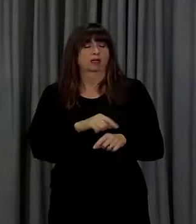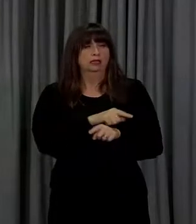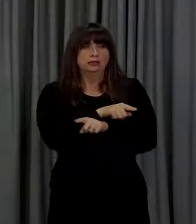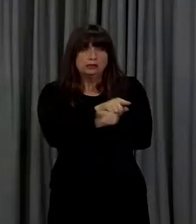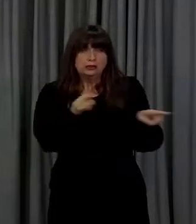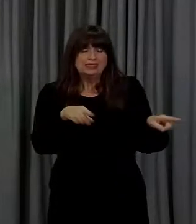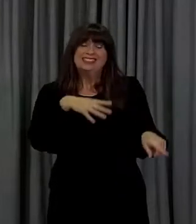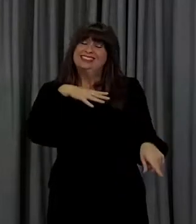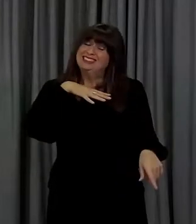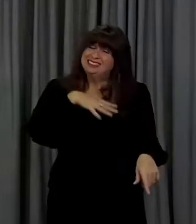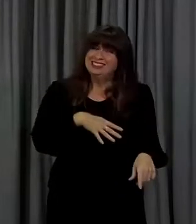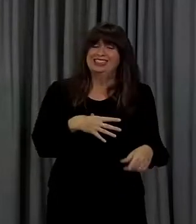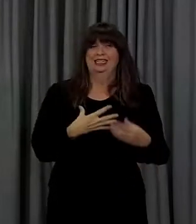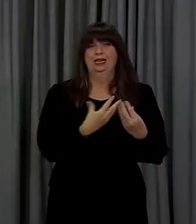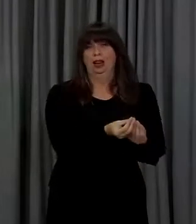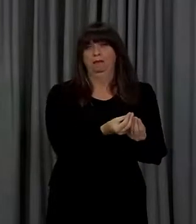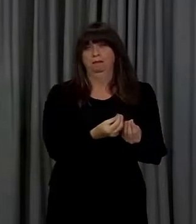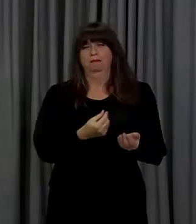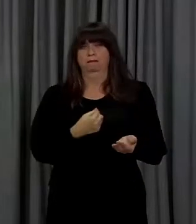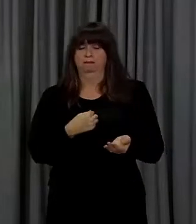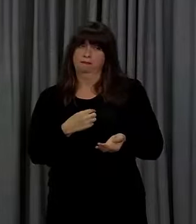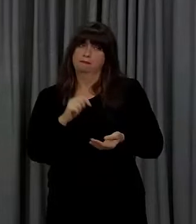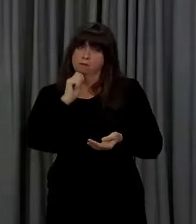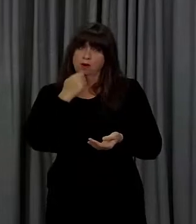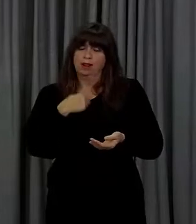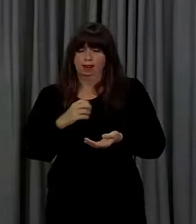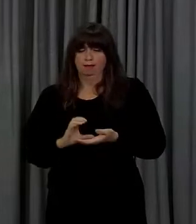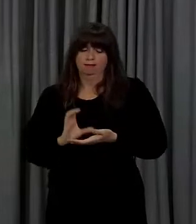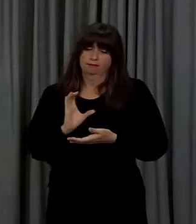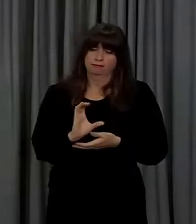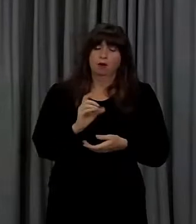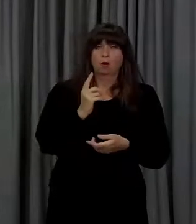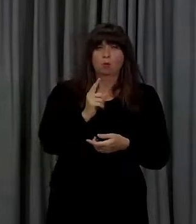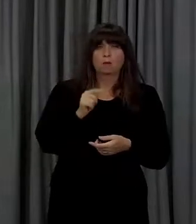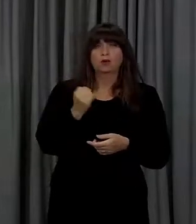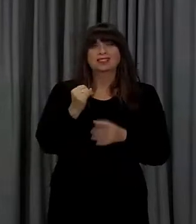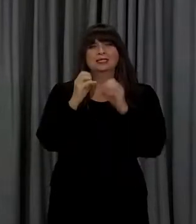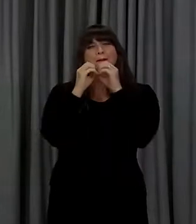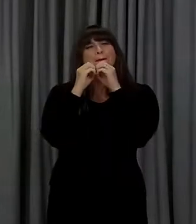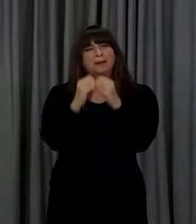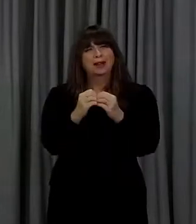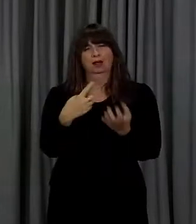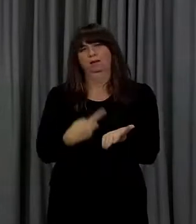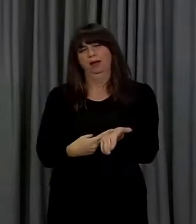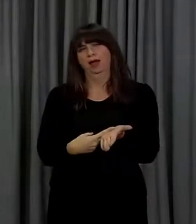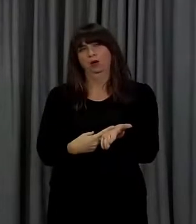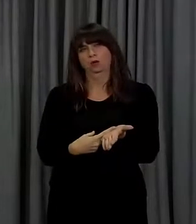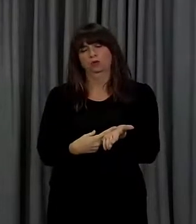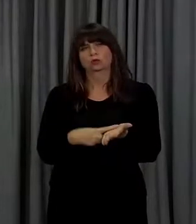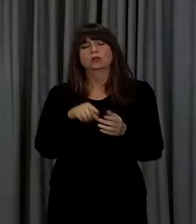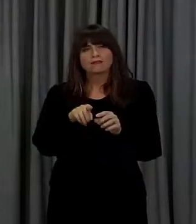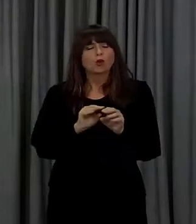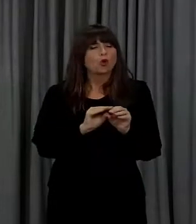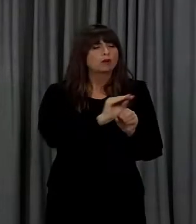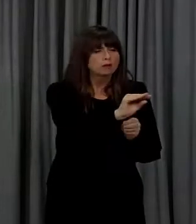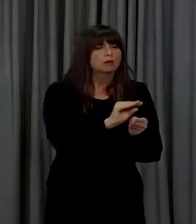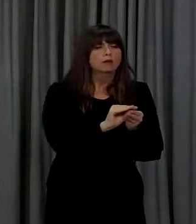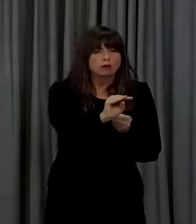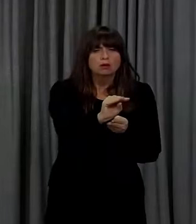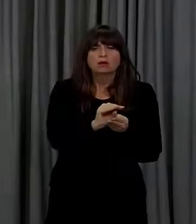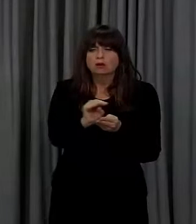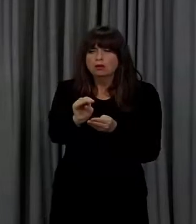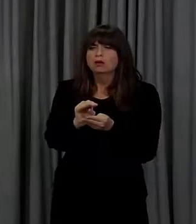most. In this financial year alone, we'll be spending £1.6 billion on targeted support and